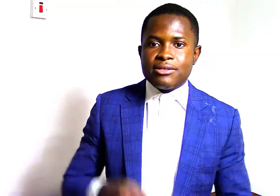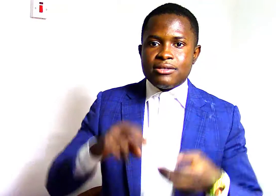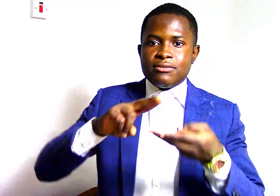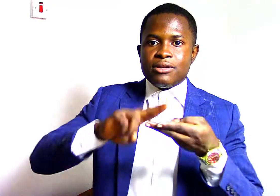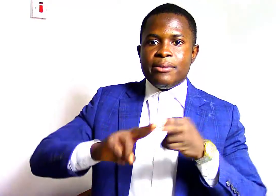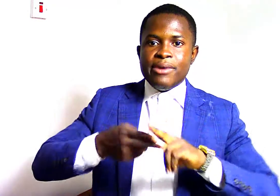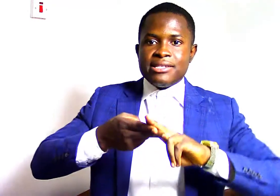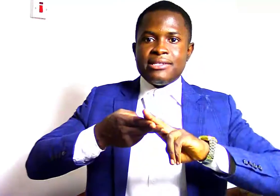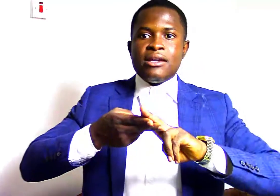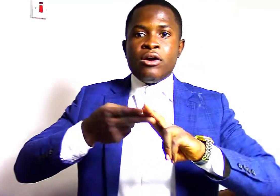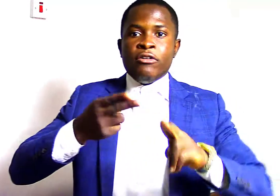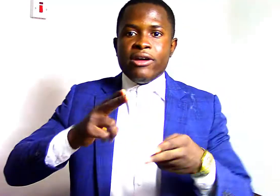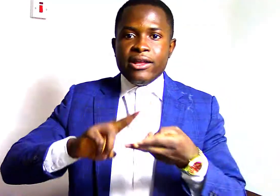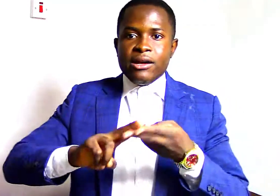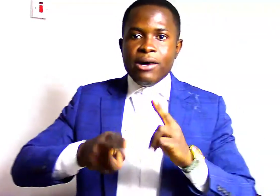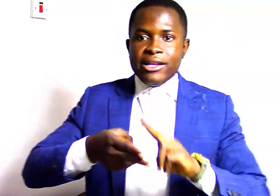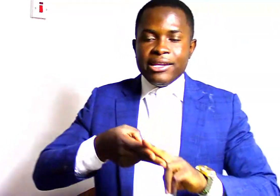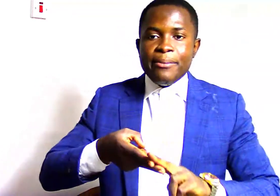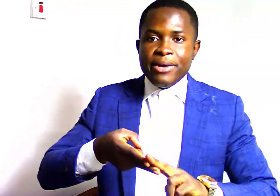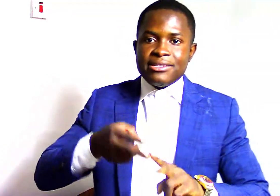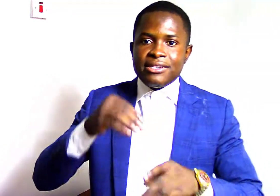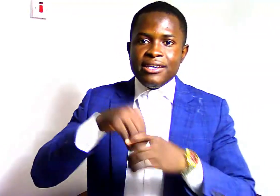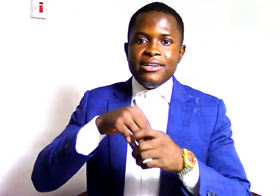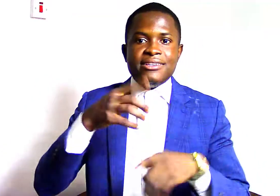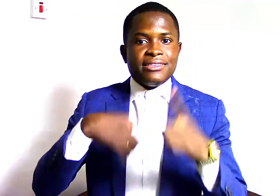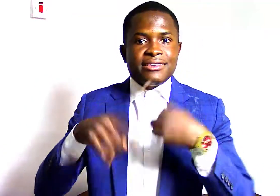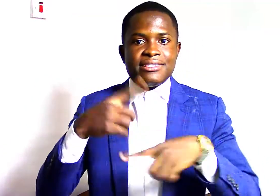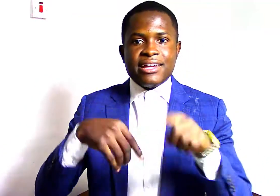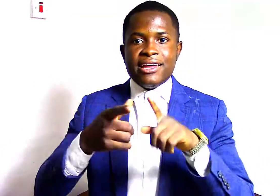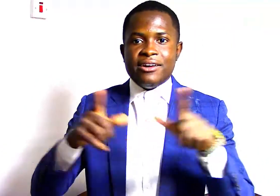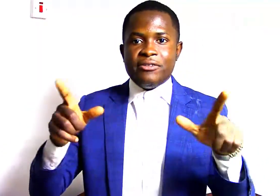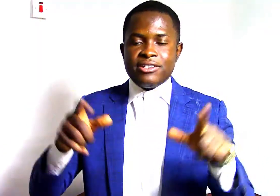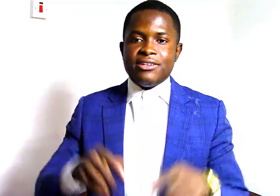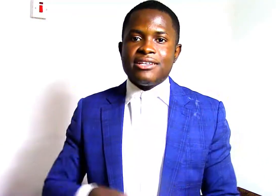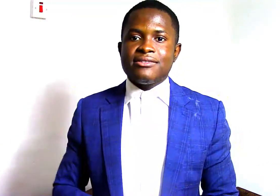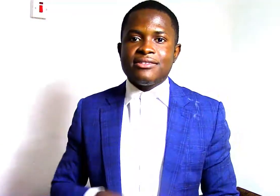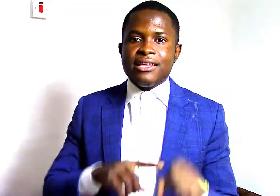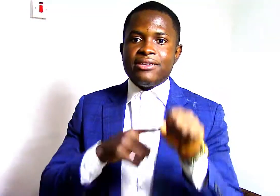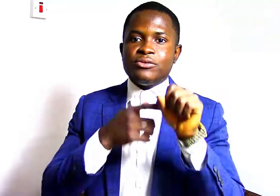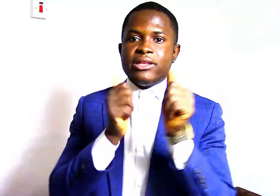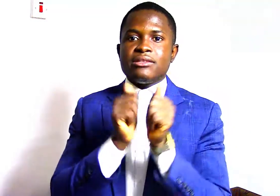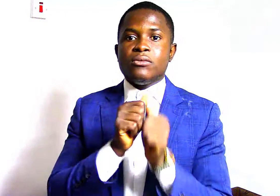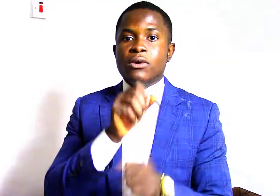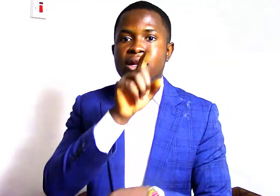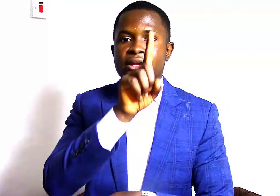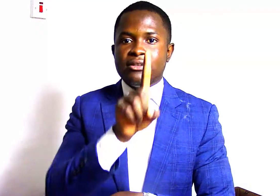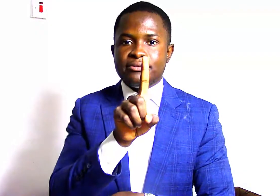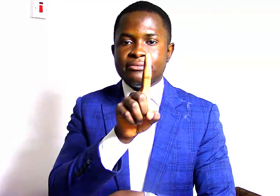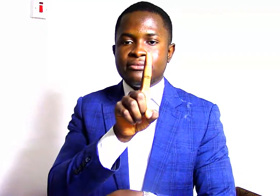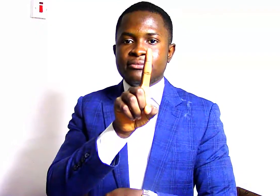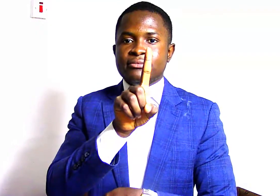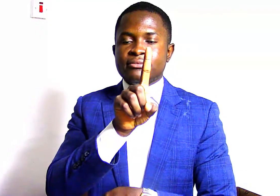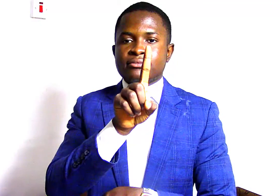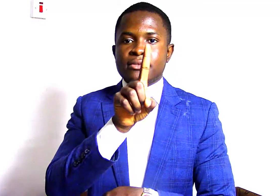We're learning about the numbers in sign language. So let's start with 1,